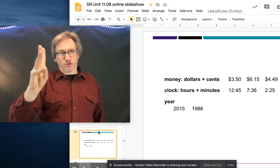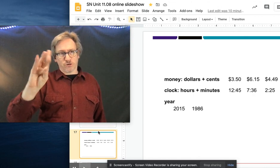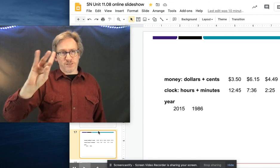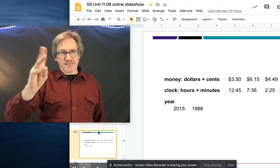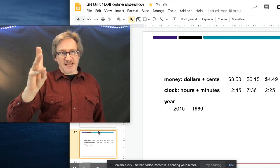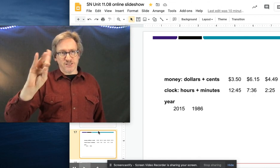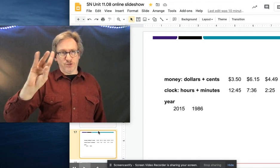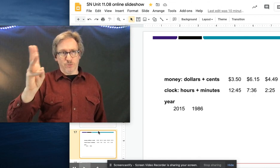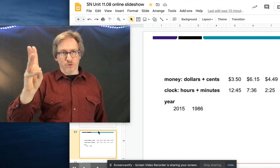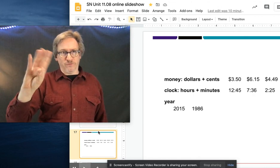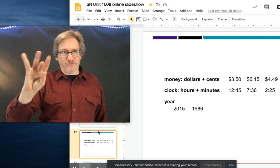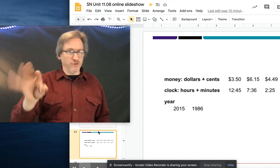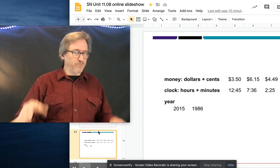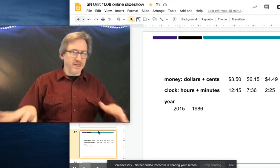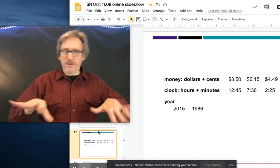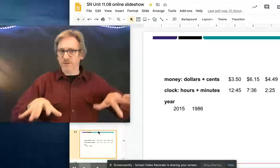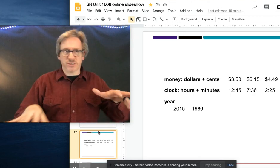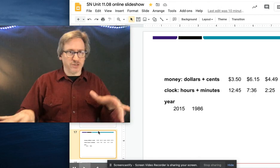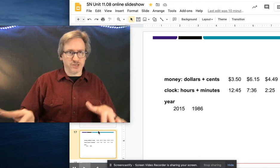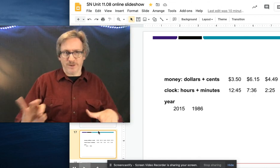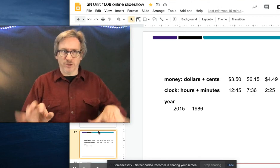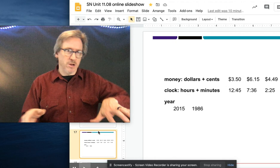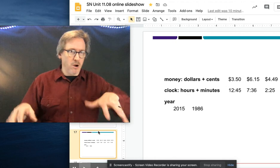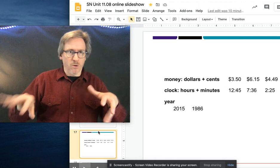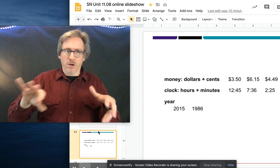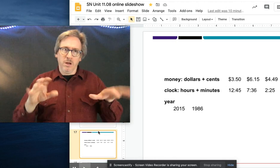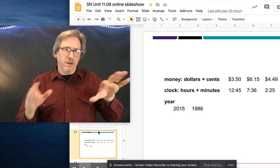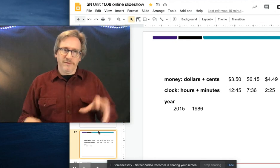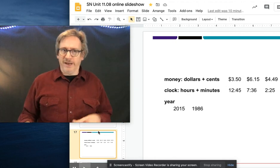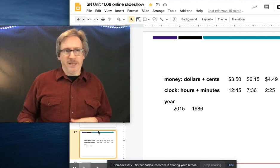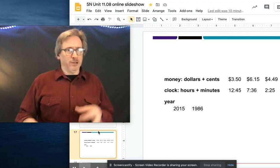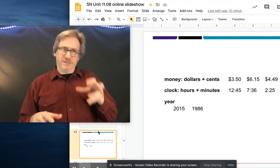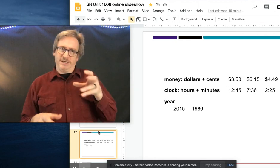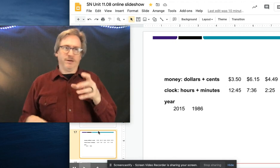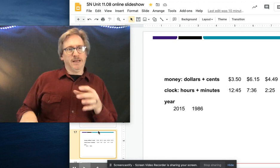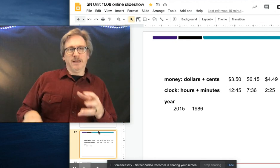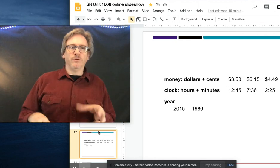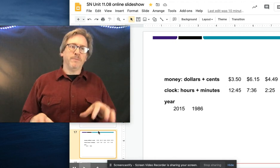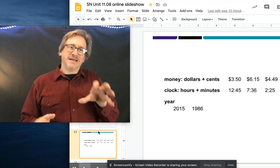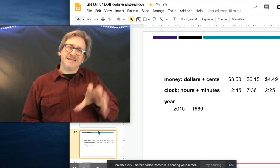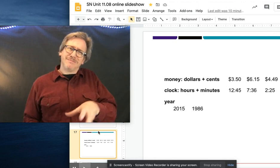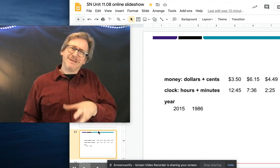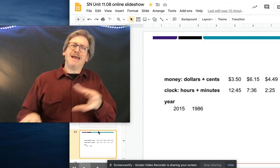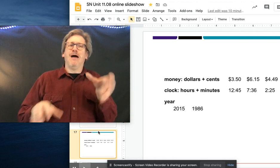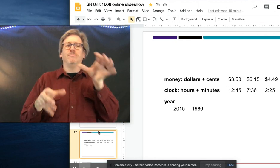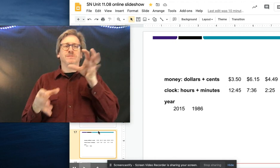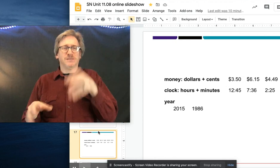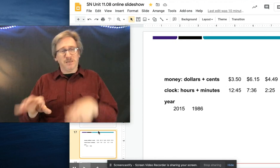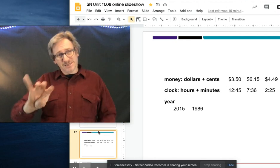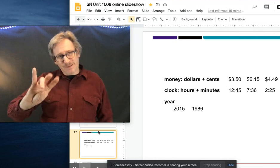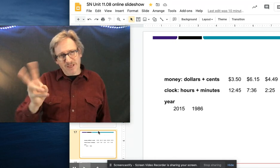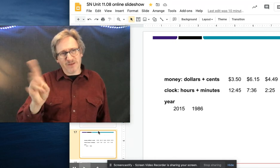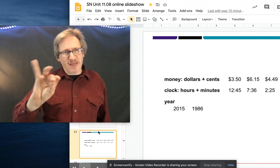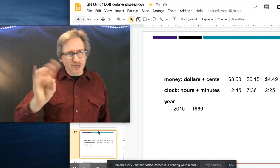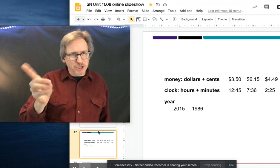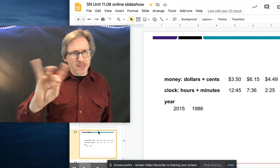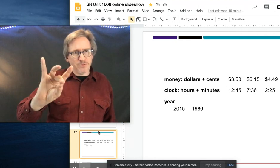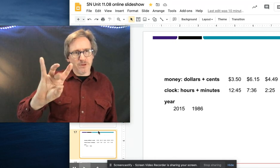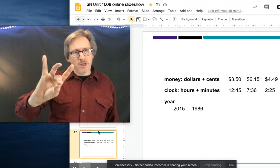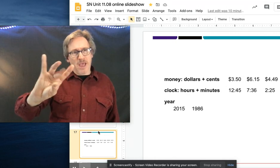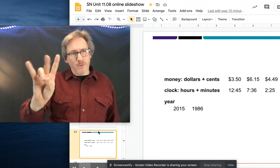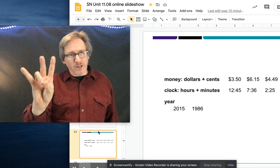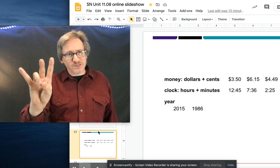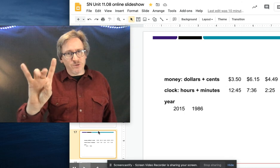wrist turns as you move. If you've played a musical instrument, you know that it looks like you're getting into it because it really helps. Same thing, that